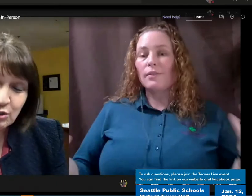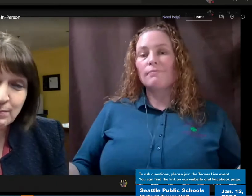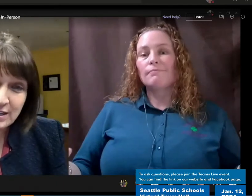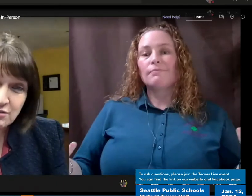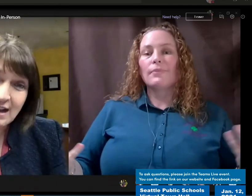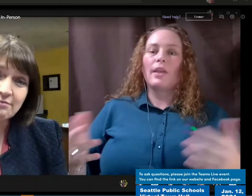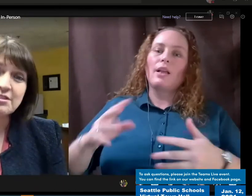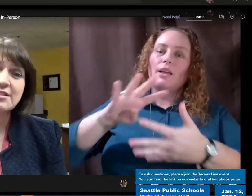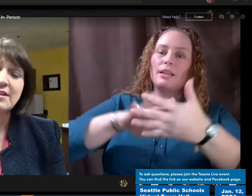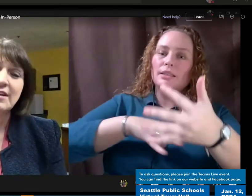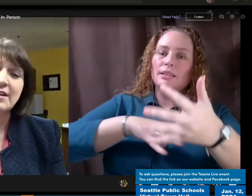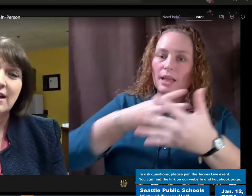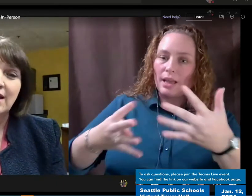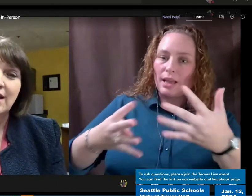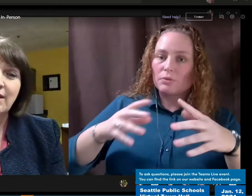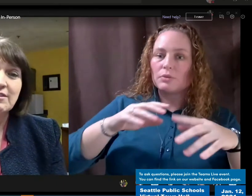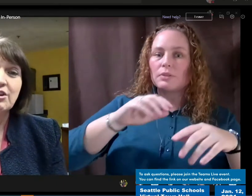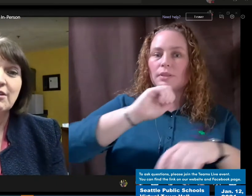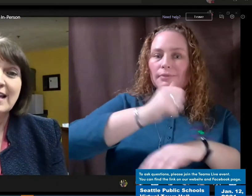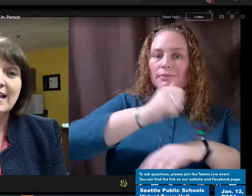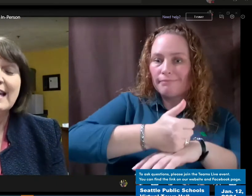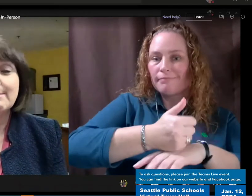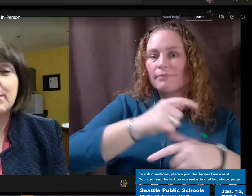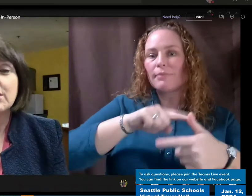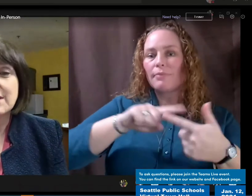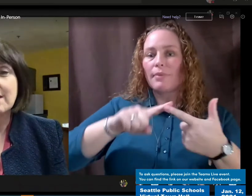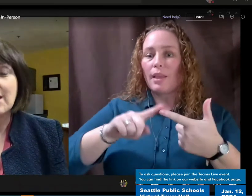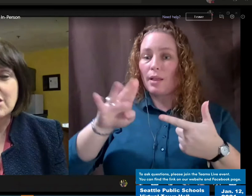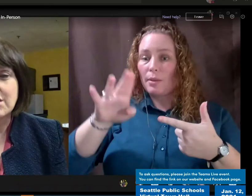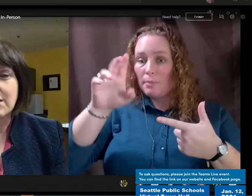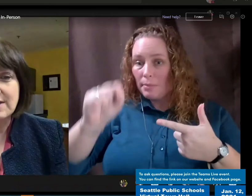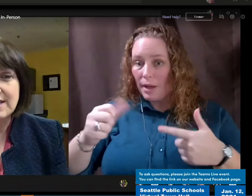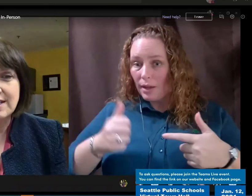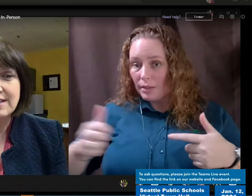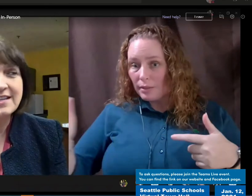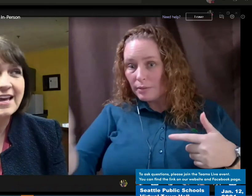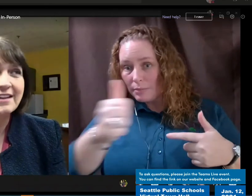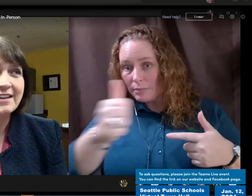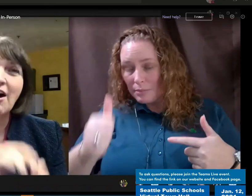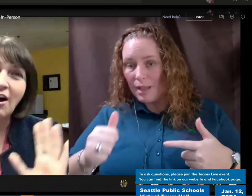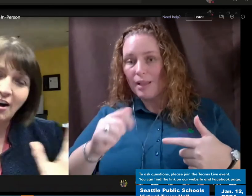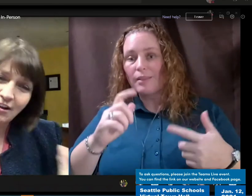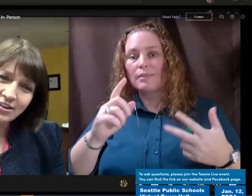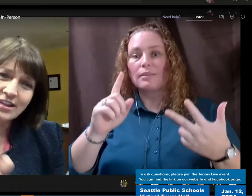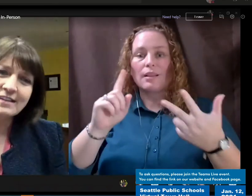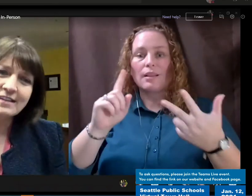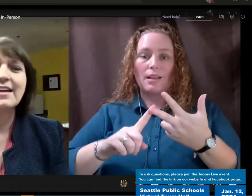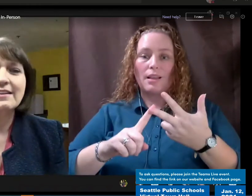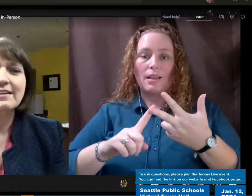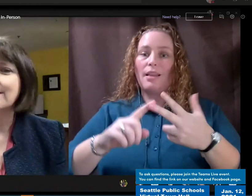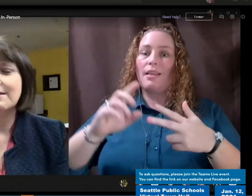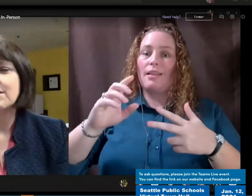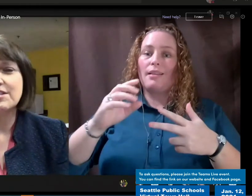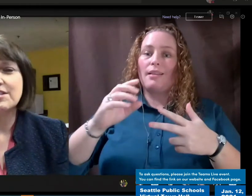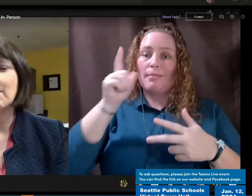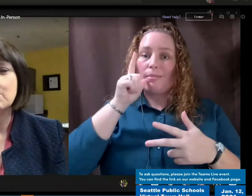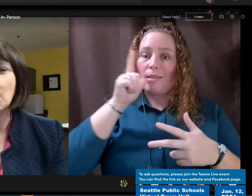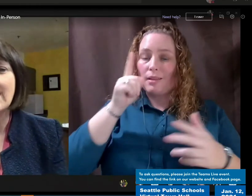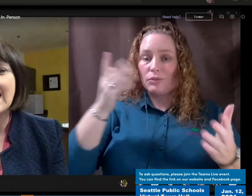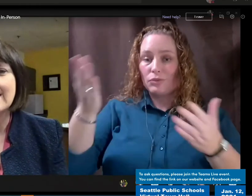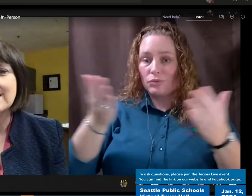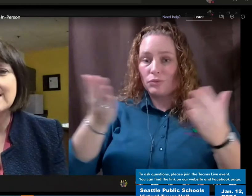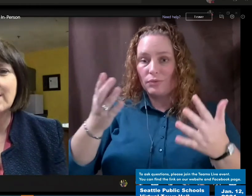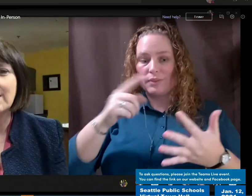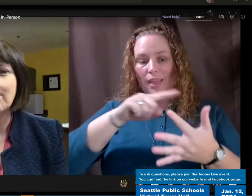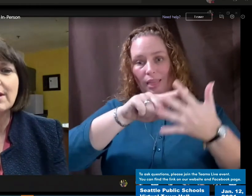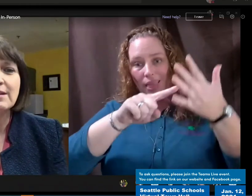new bus routes. We have to create in-person lunch services and all the things that, and there's just so much more that